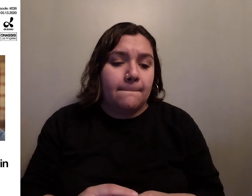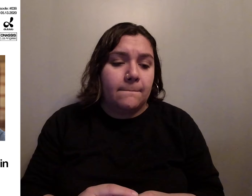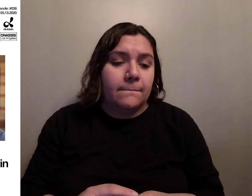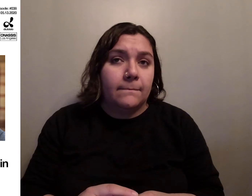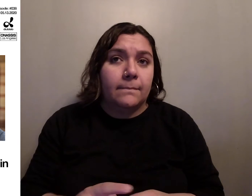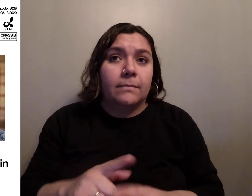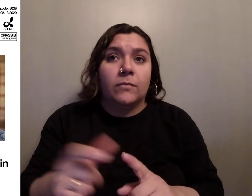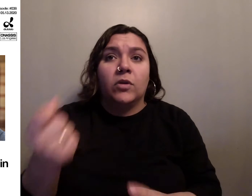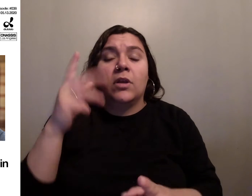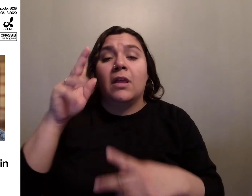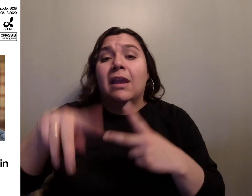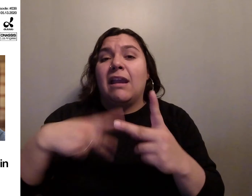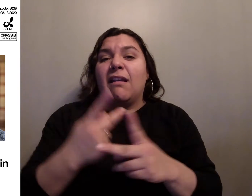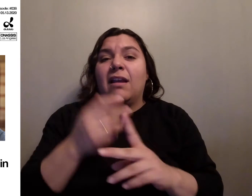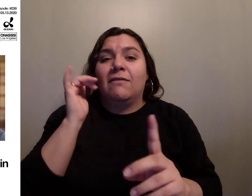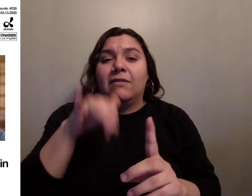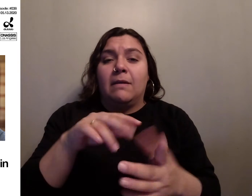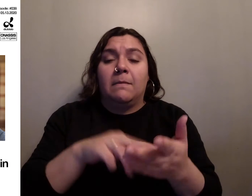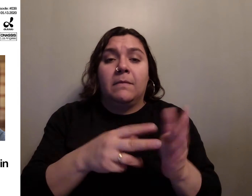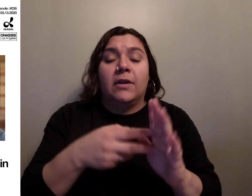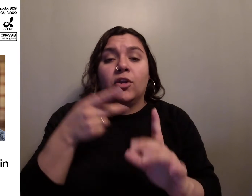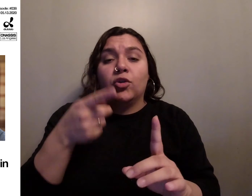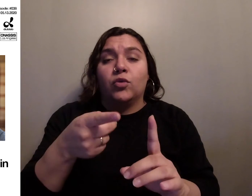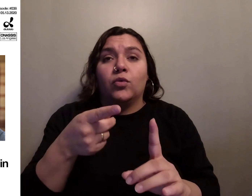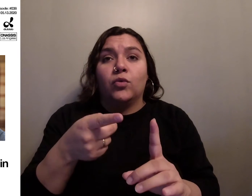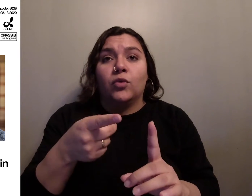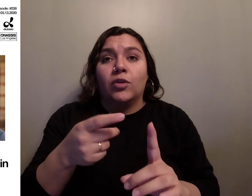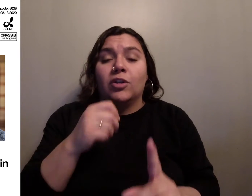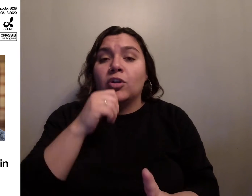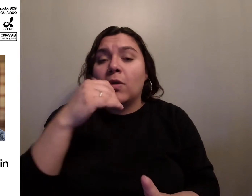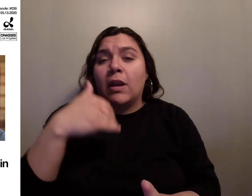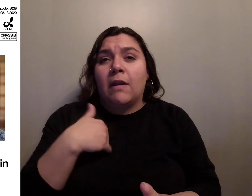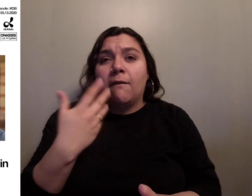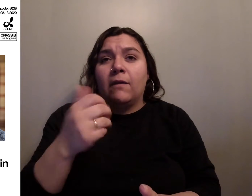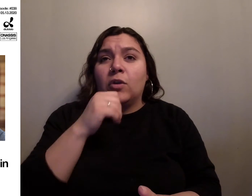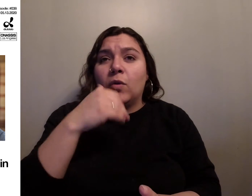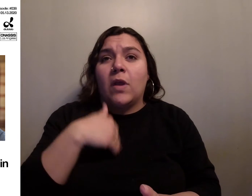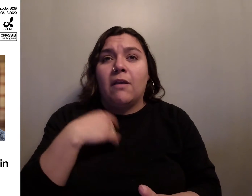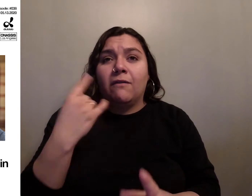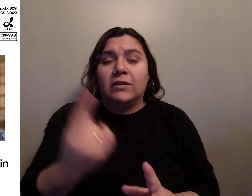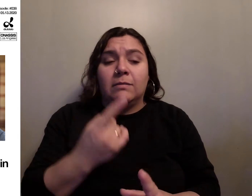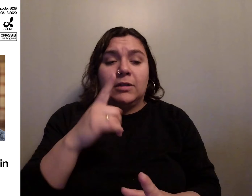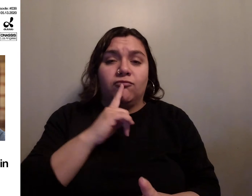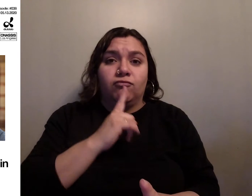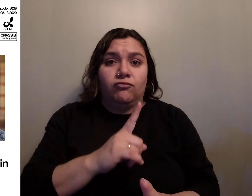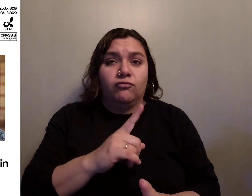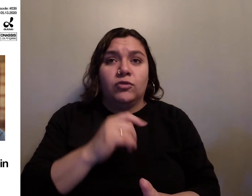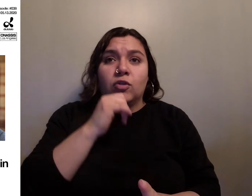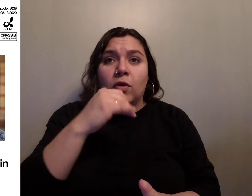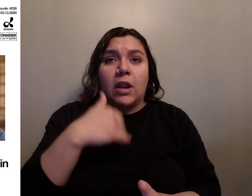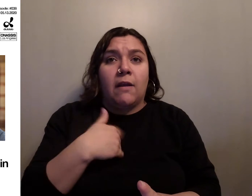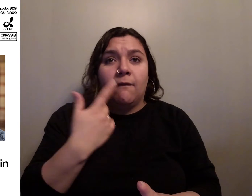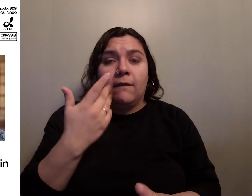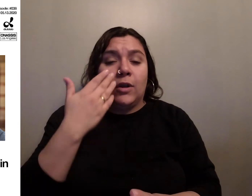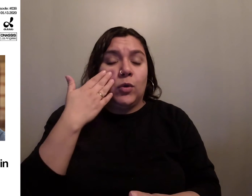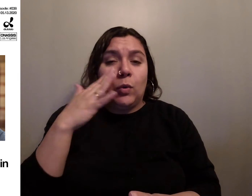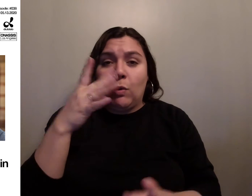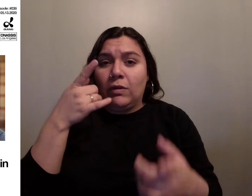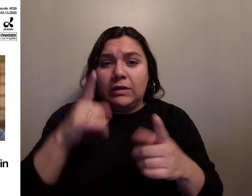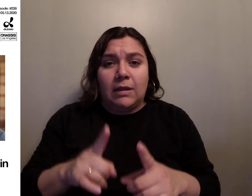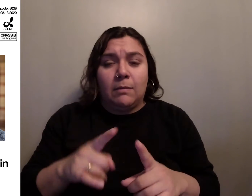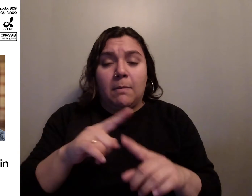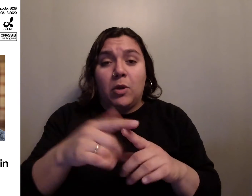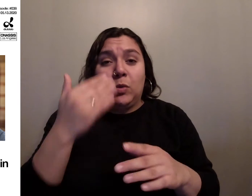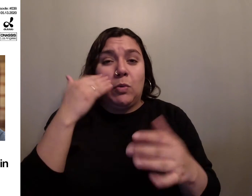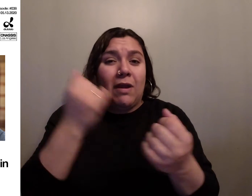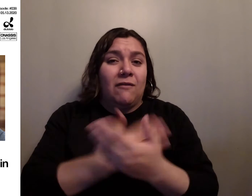are still going. So it was just that kind of thing. You don't have something certain,